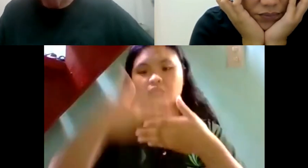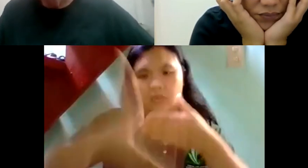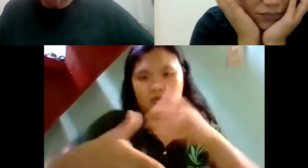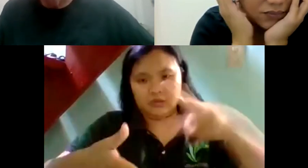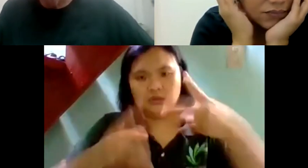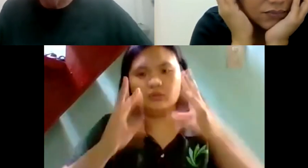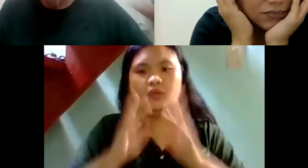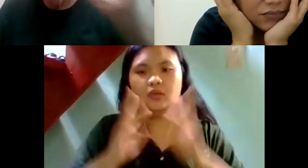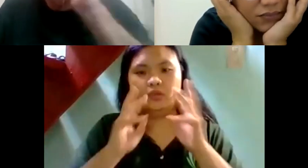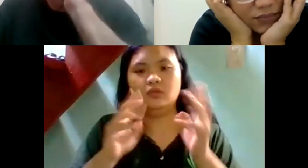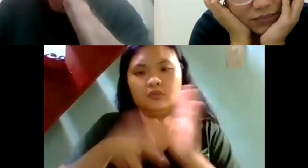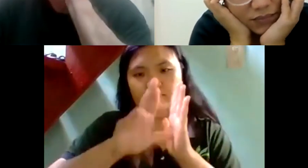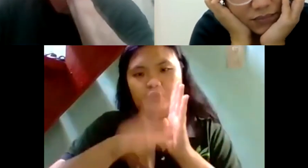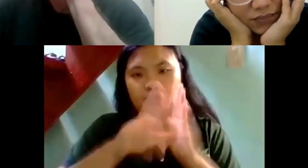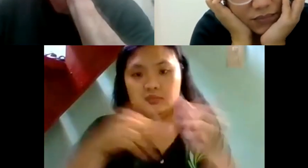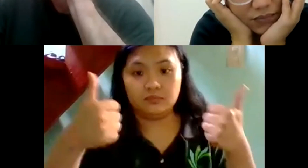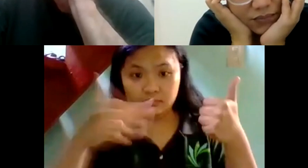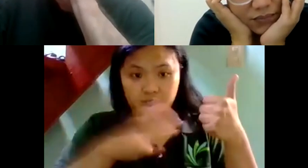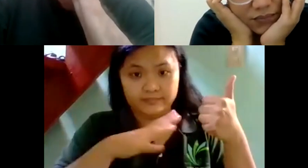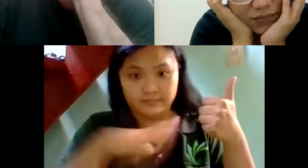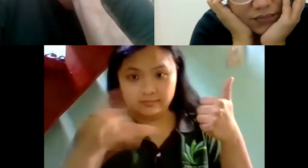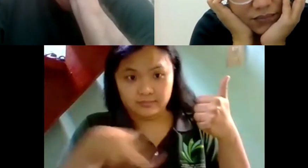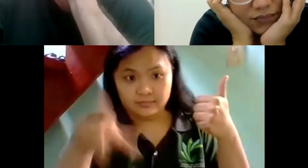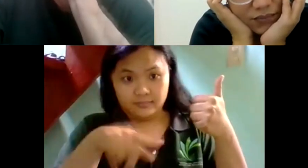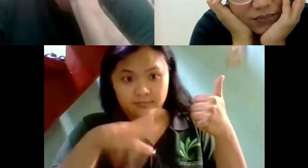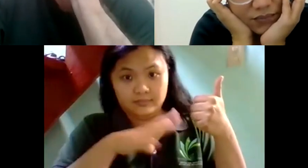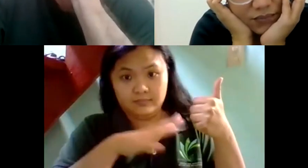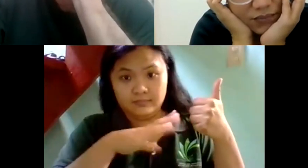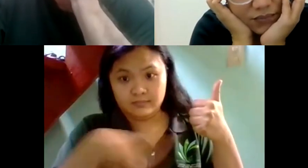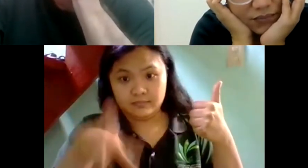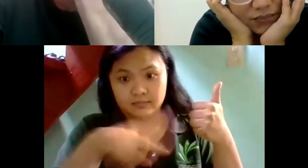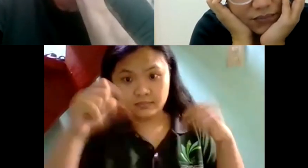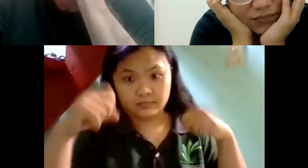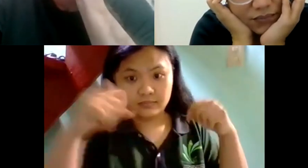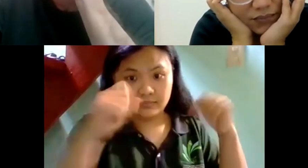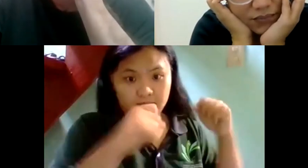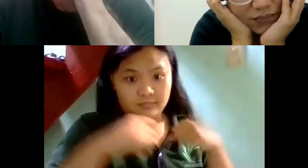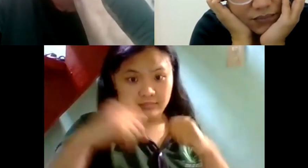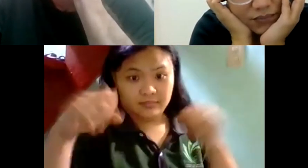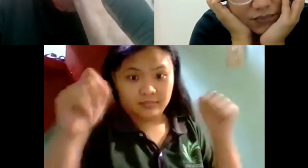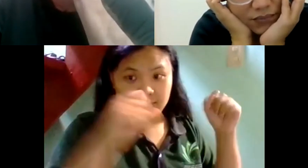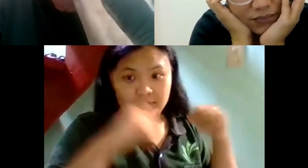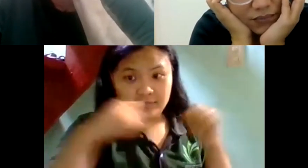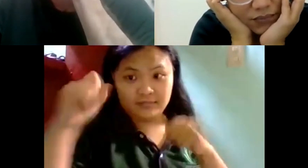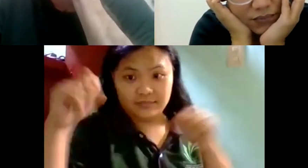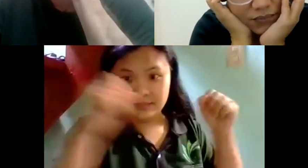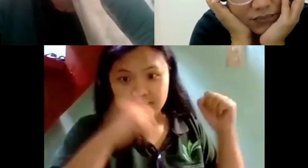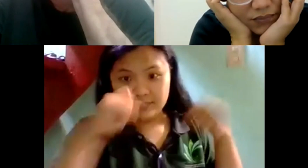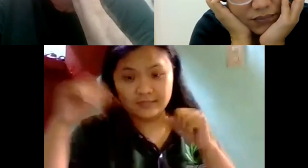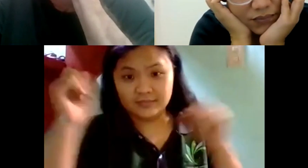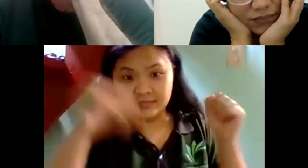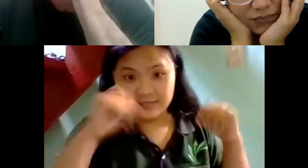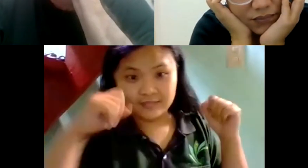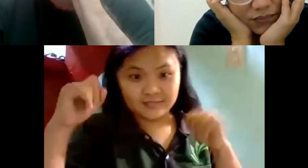where's the learning in that? I think we should just learn on our own. Are you guys fine with that? Are you